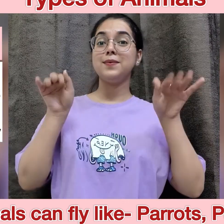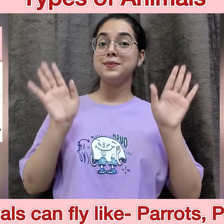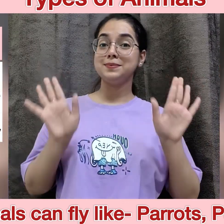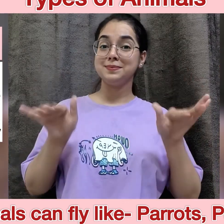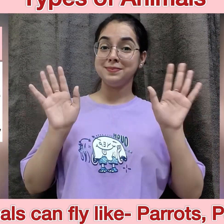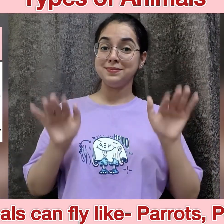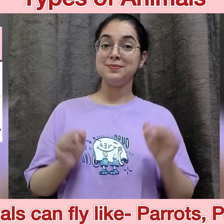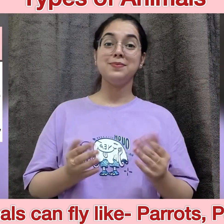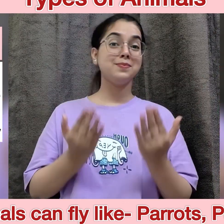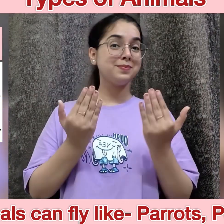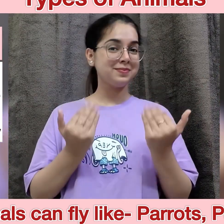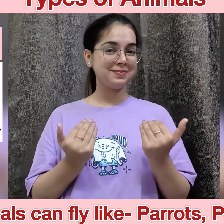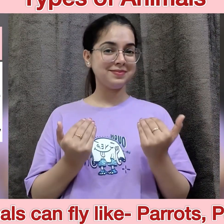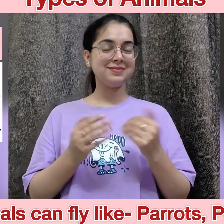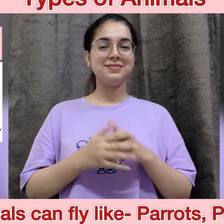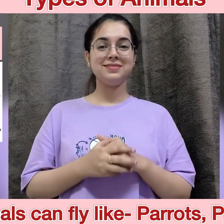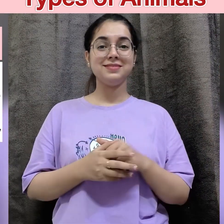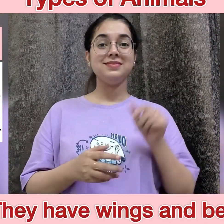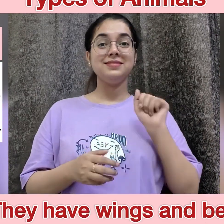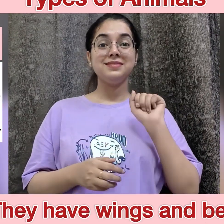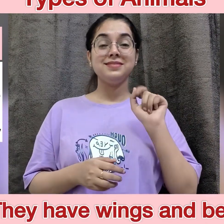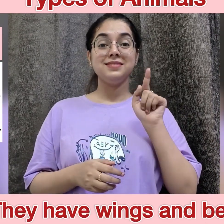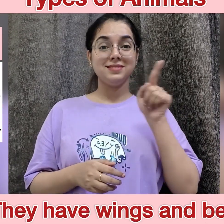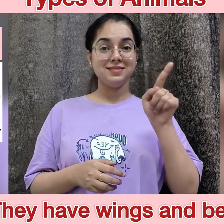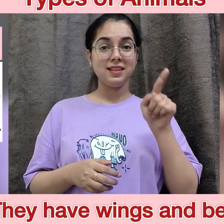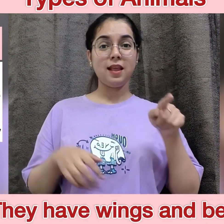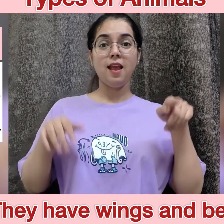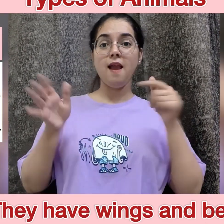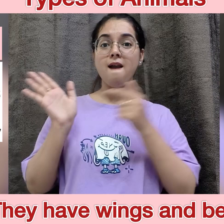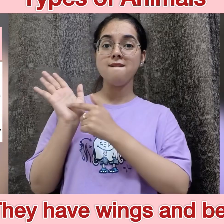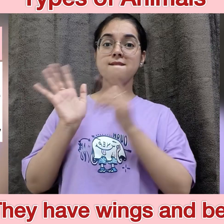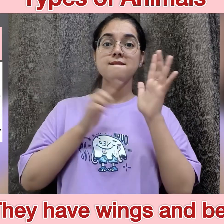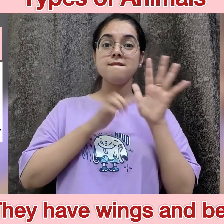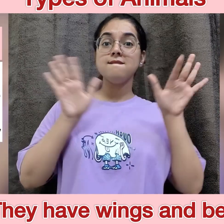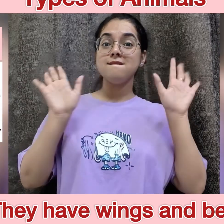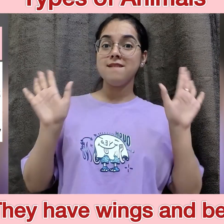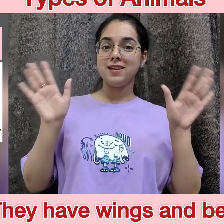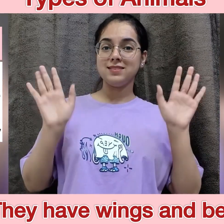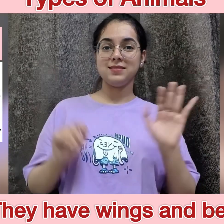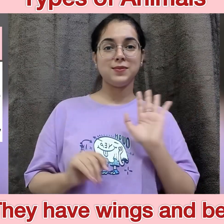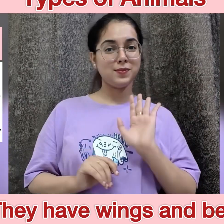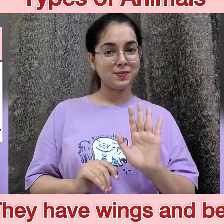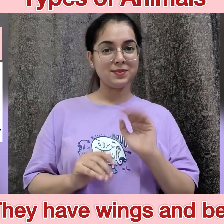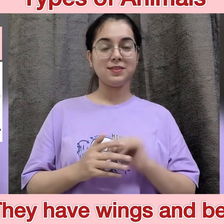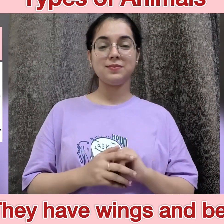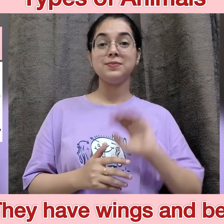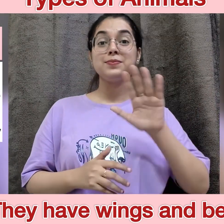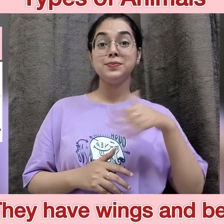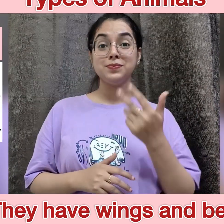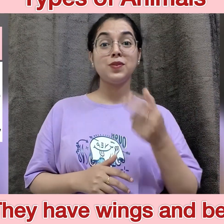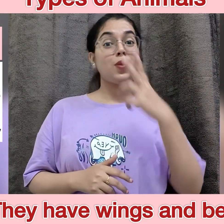peacock, etc. They have wings